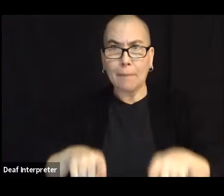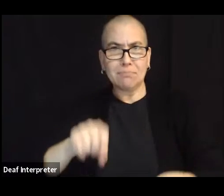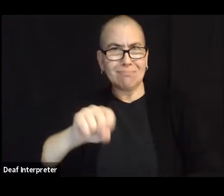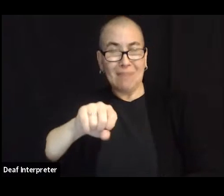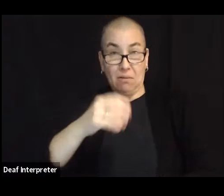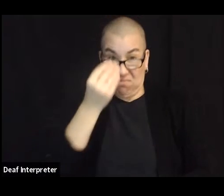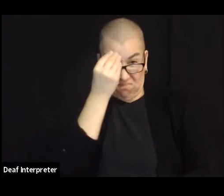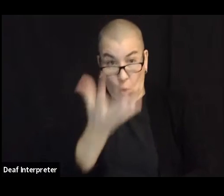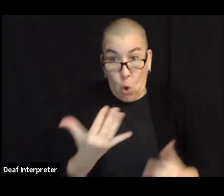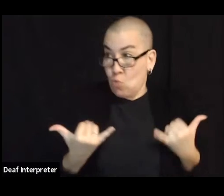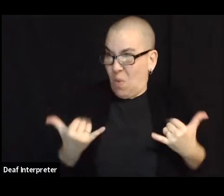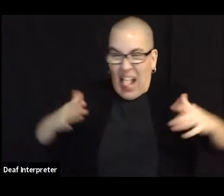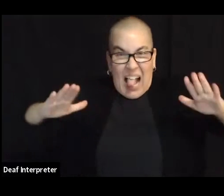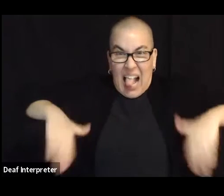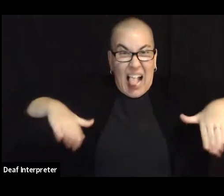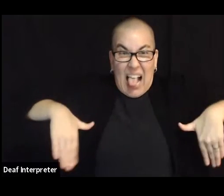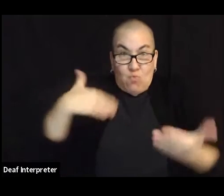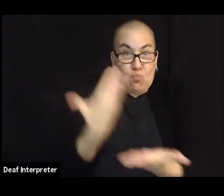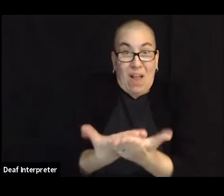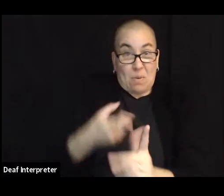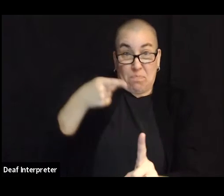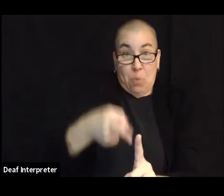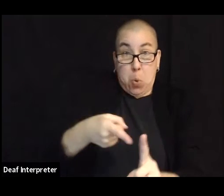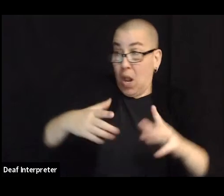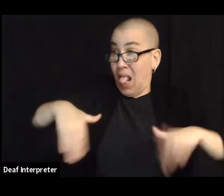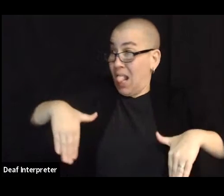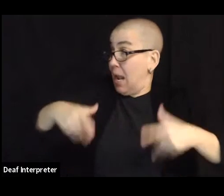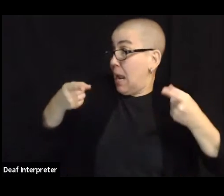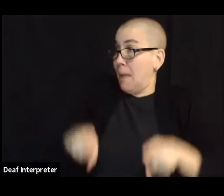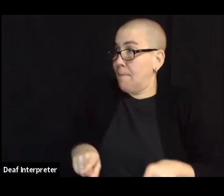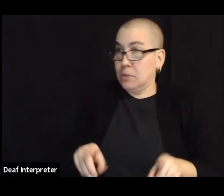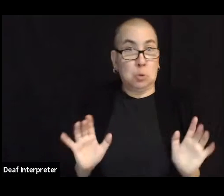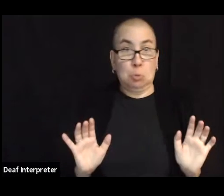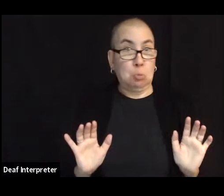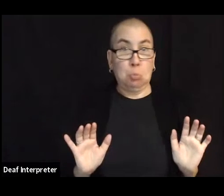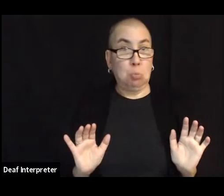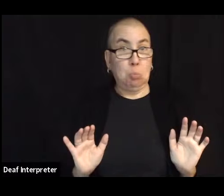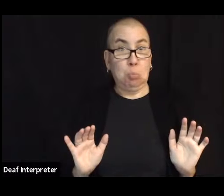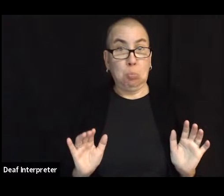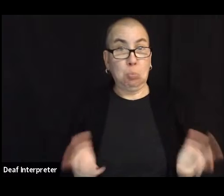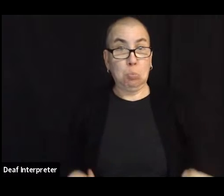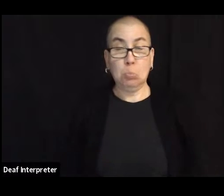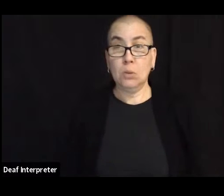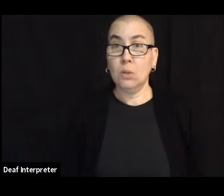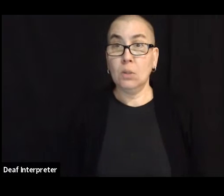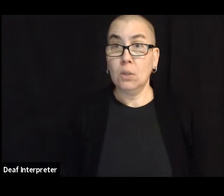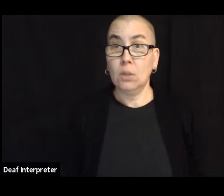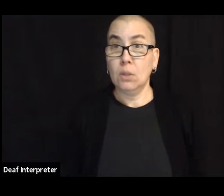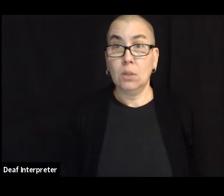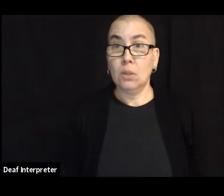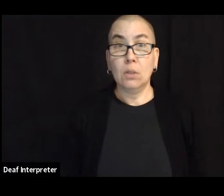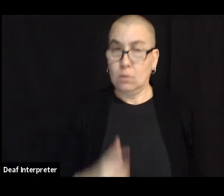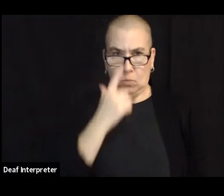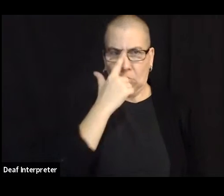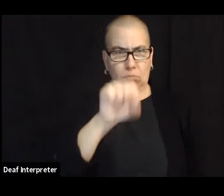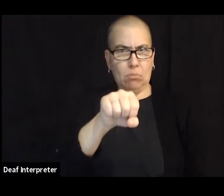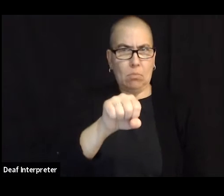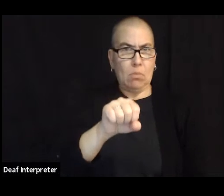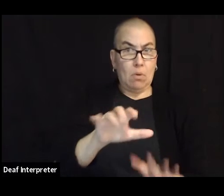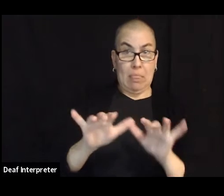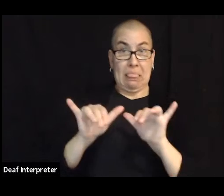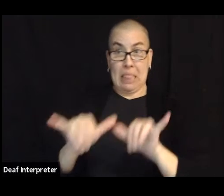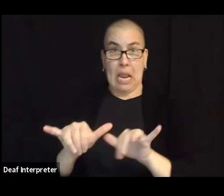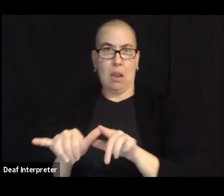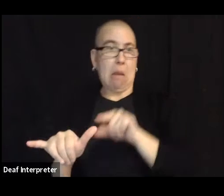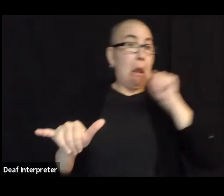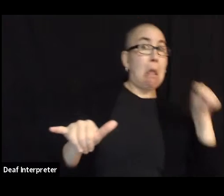arms to go along with that. So yes, we have been planning on how we would vaccinate with when we